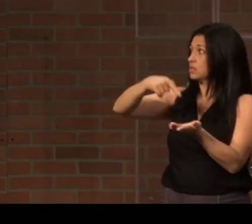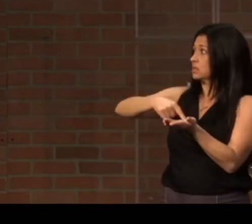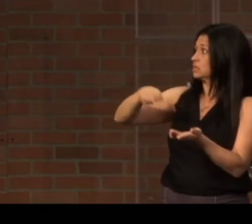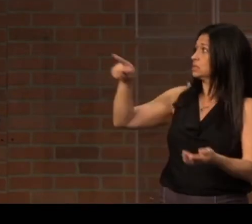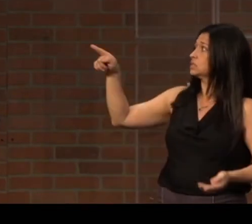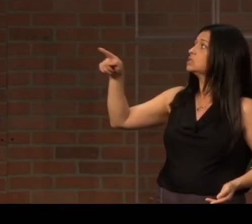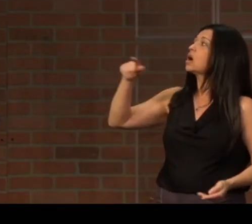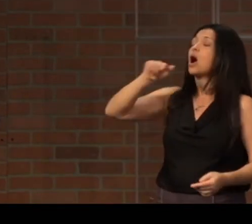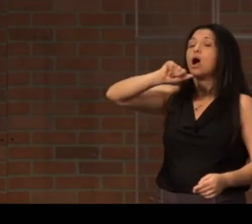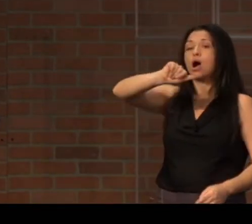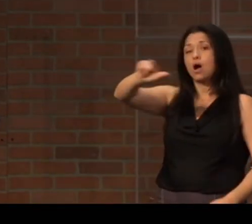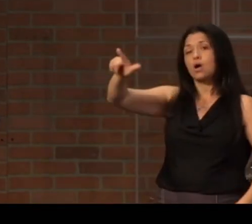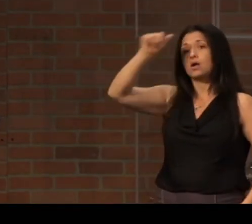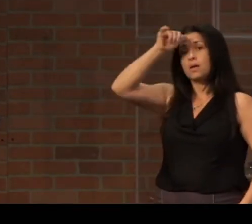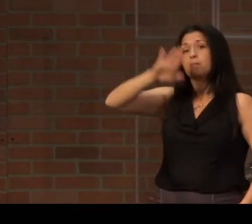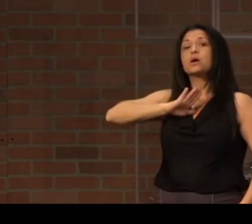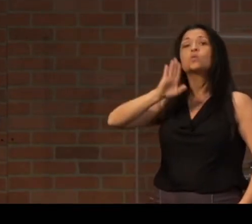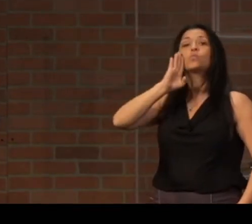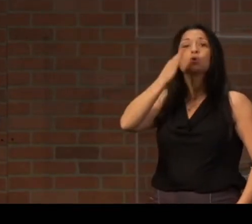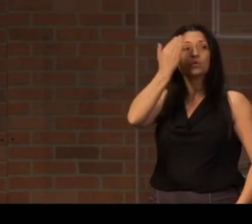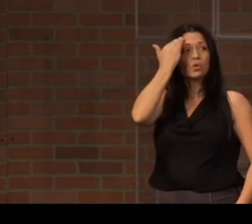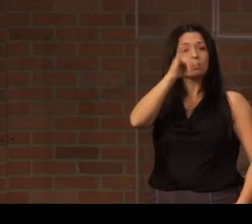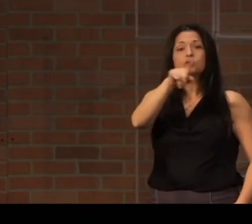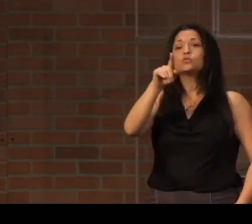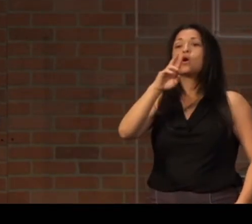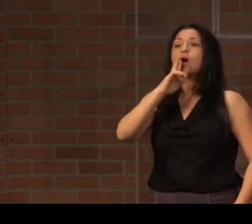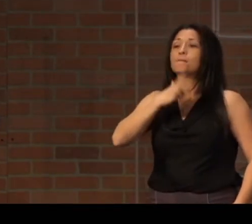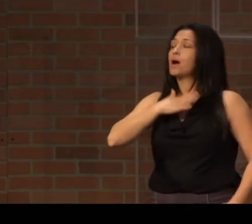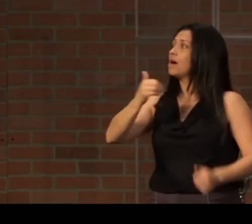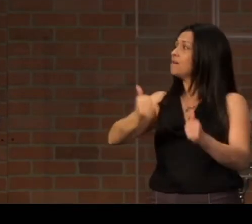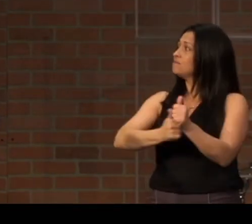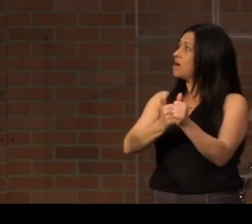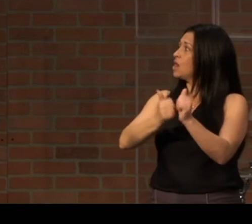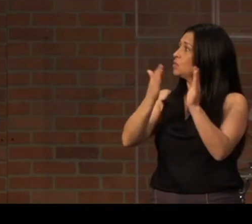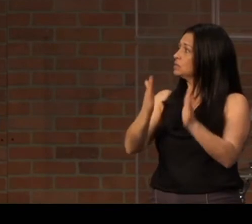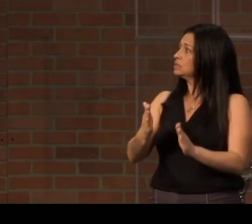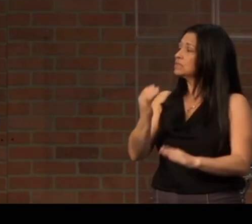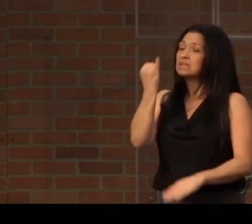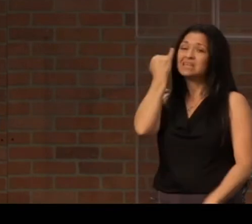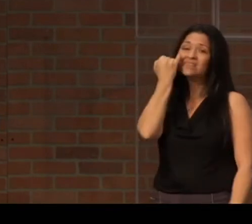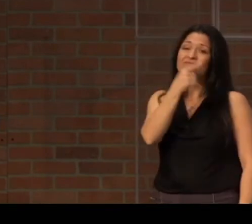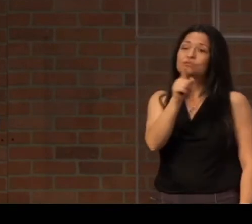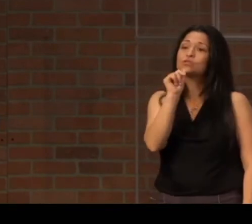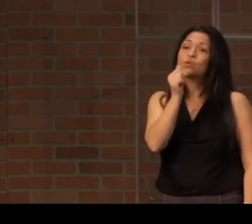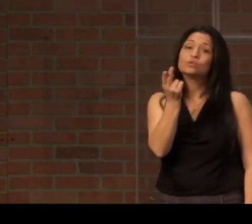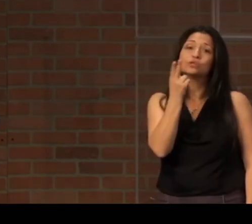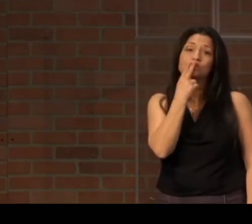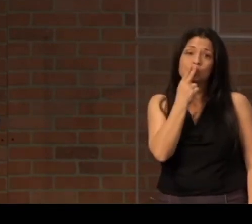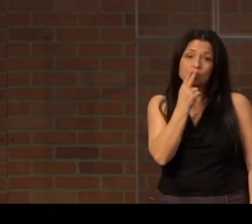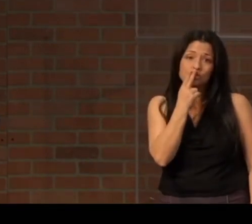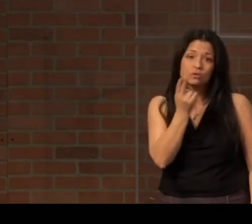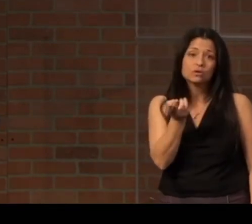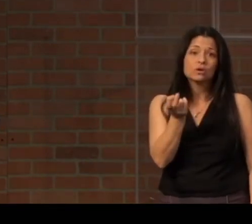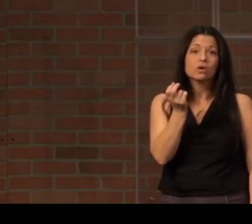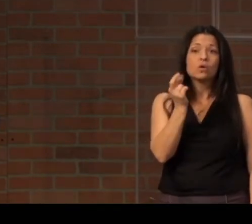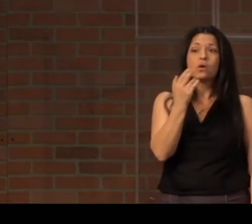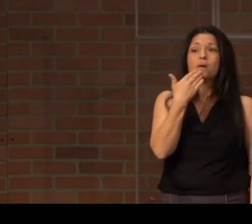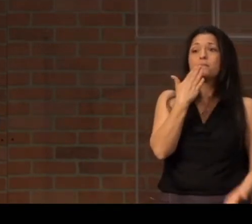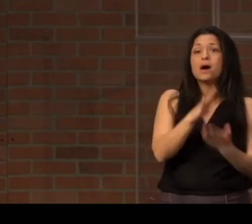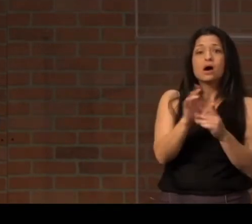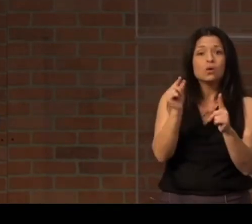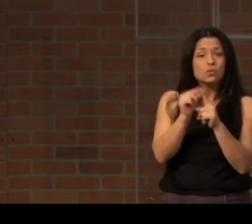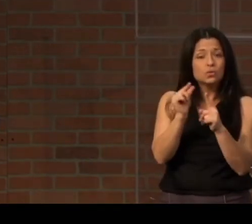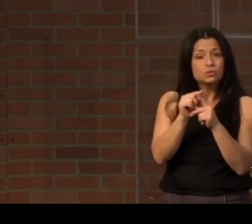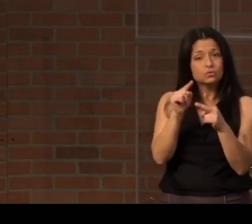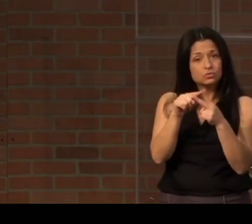know that you're my disciples. If you don't smoke, if you don't cuss. Now, what is, by this all